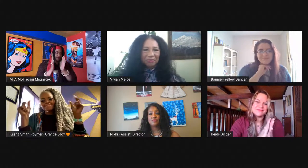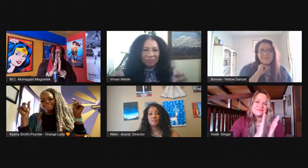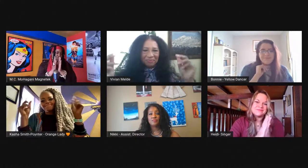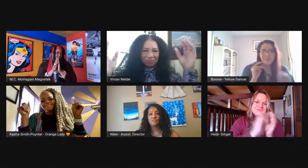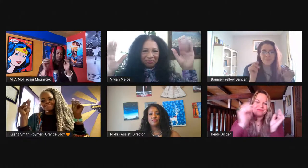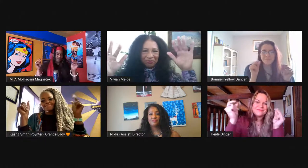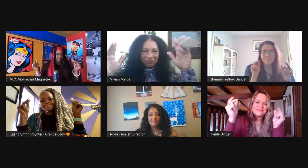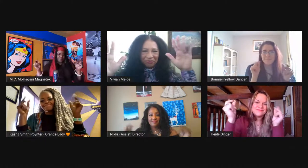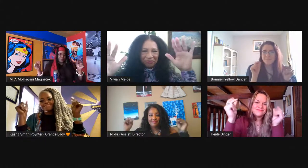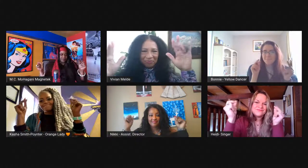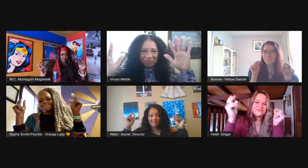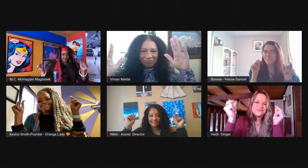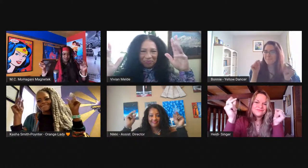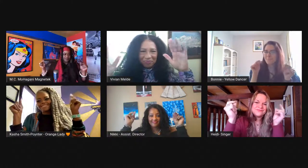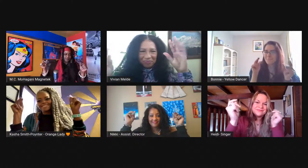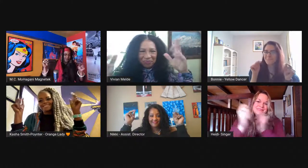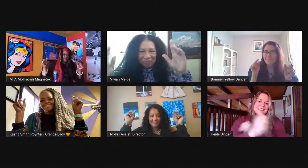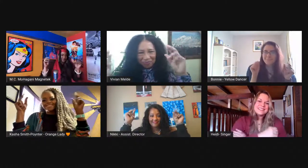Fantastic.